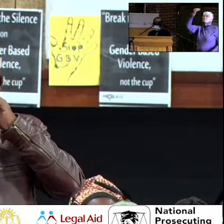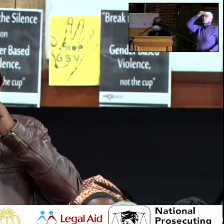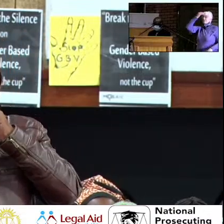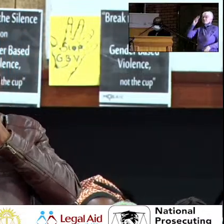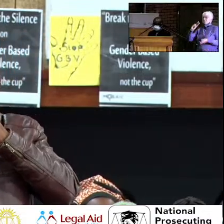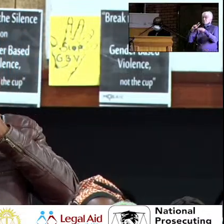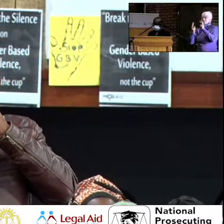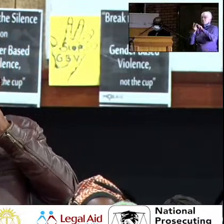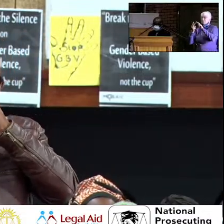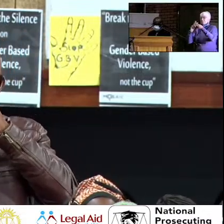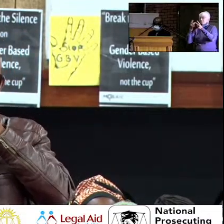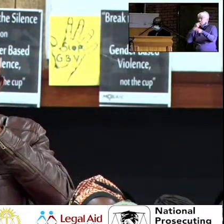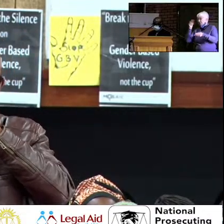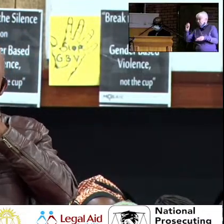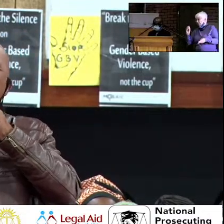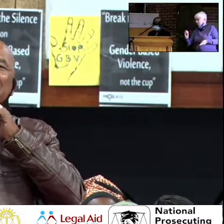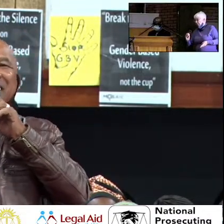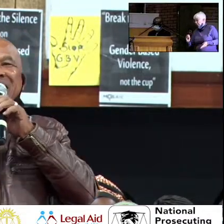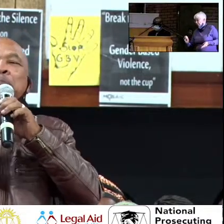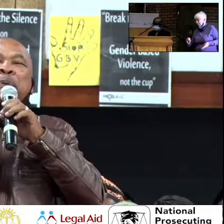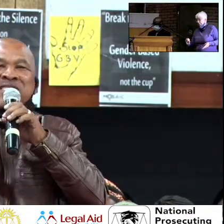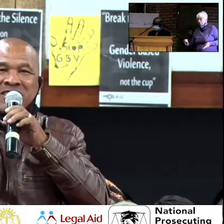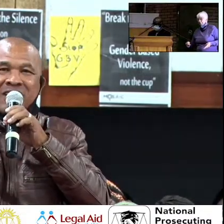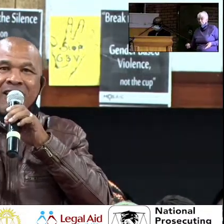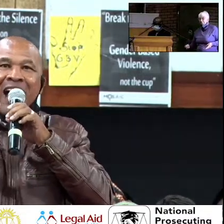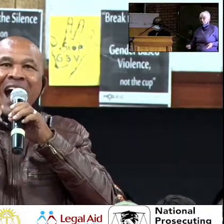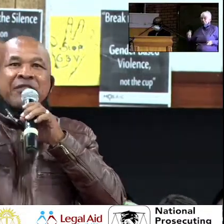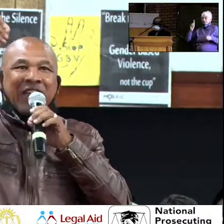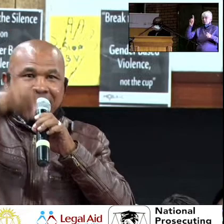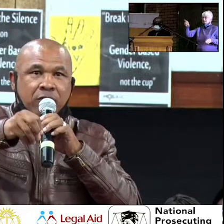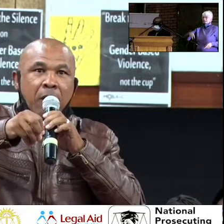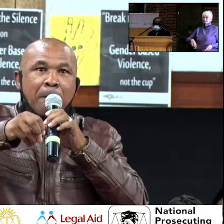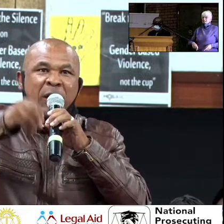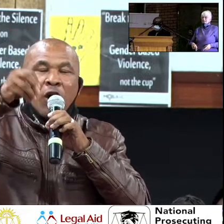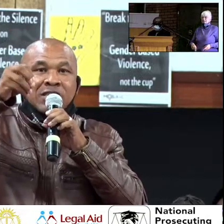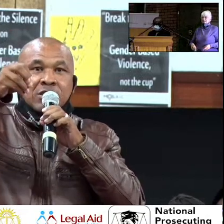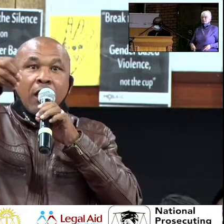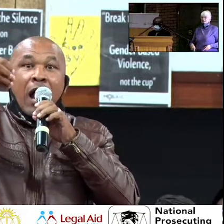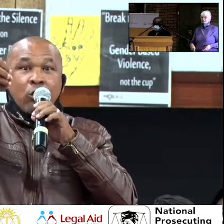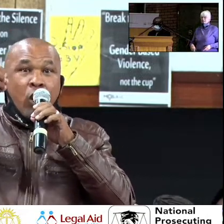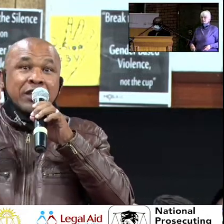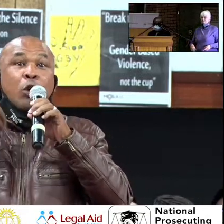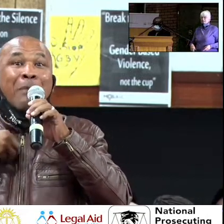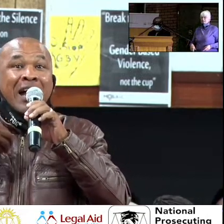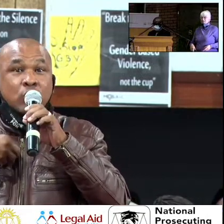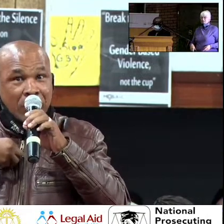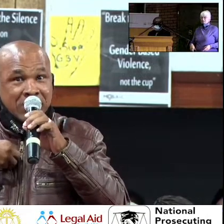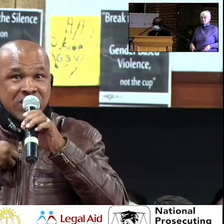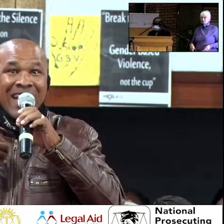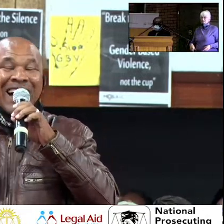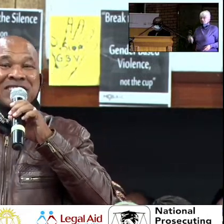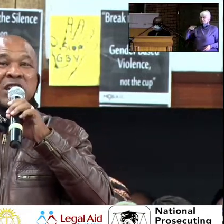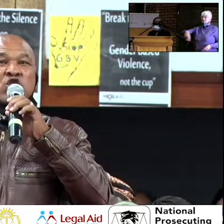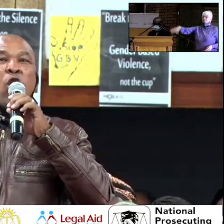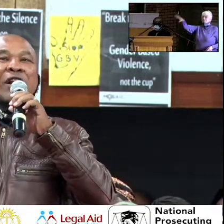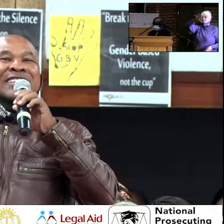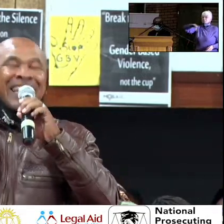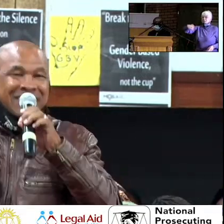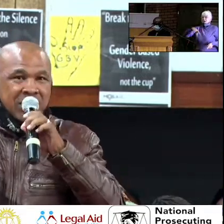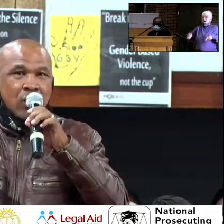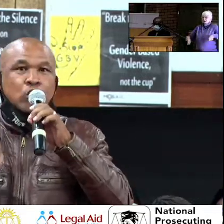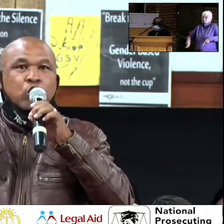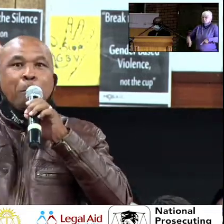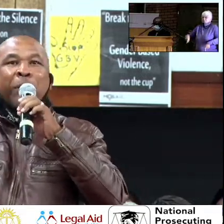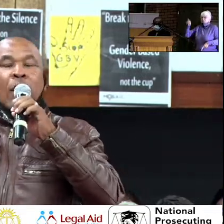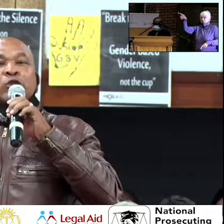I want to know, sorry for my language, what rubbish are that? Because according to my knowledge, it is your